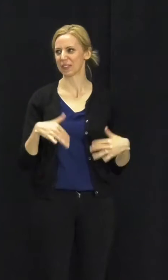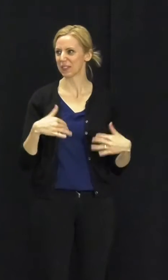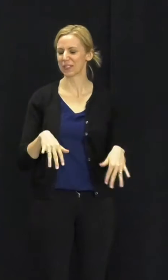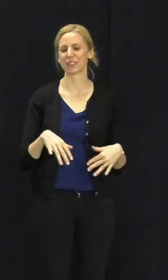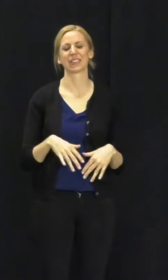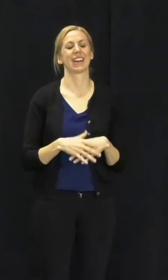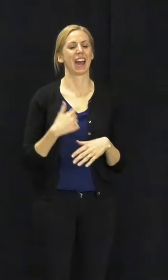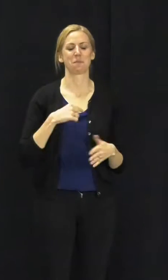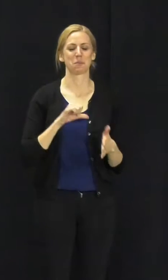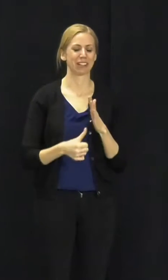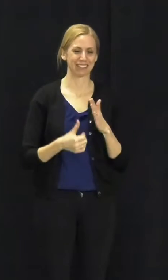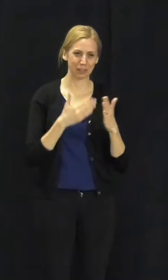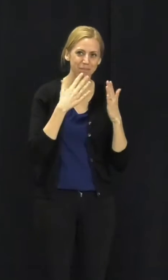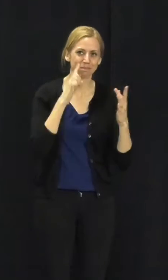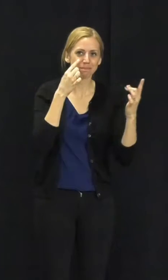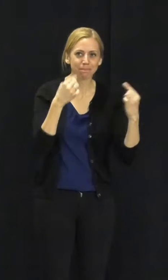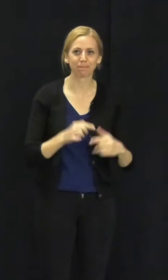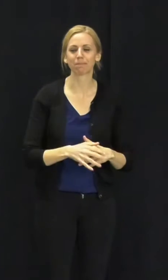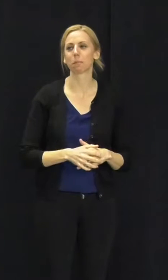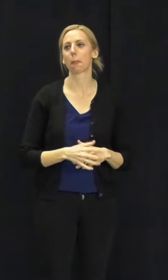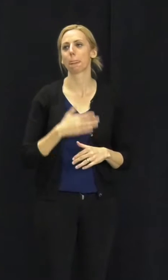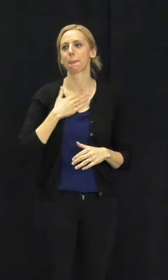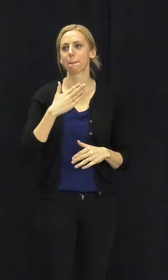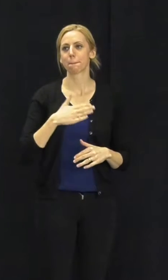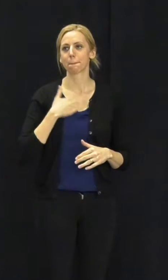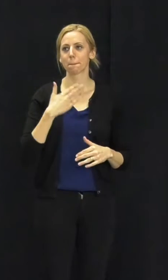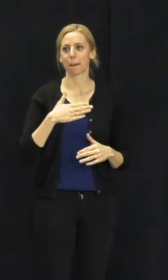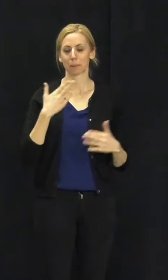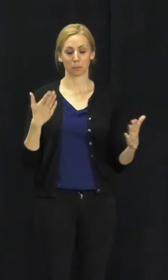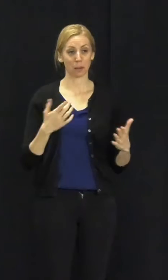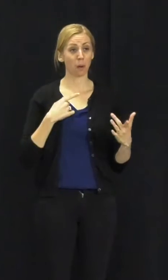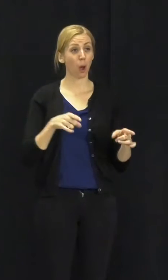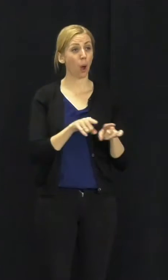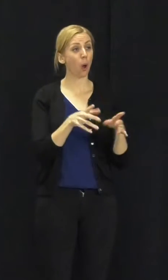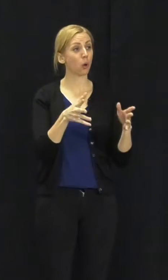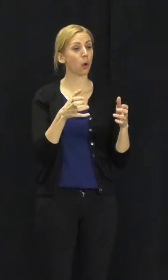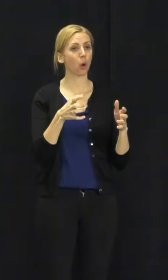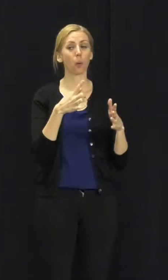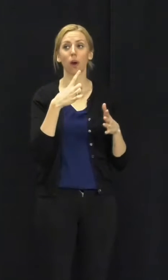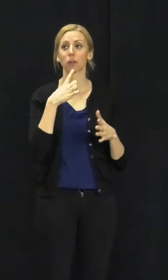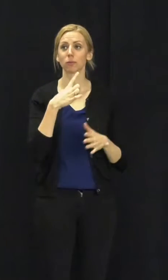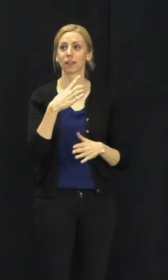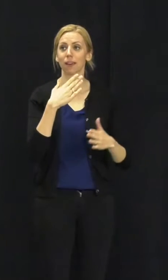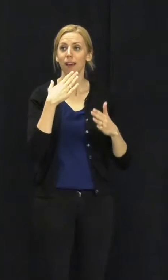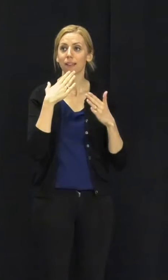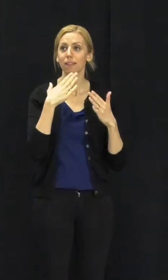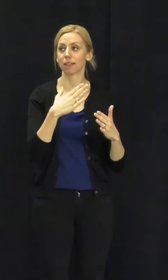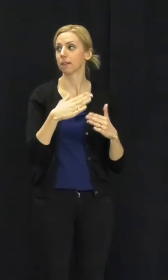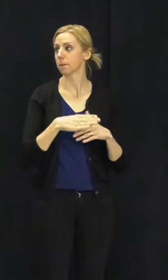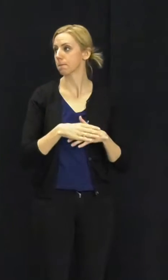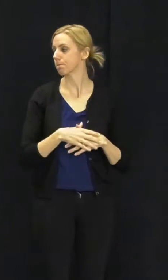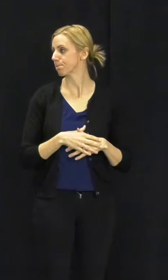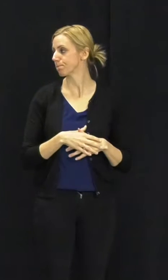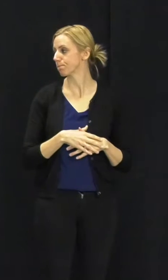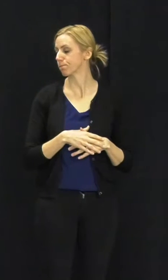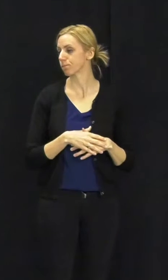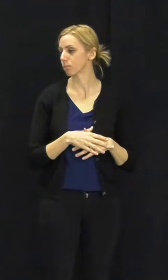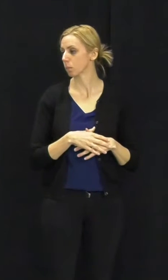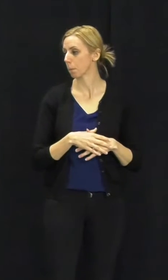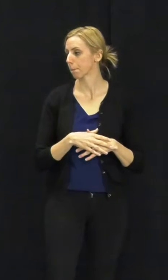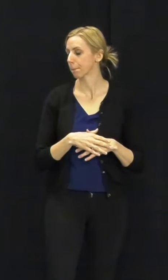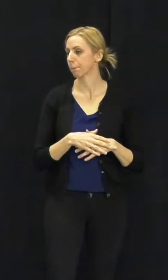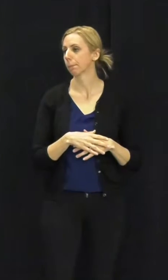face that, we are not going to plan for it. And so as we face putting disability into the cultural plan, we need